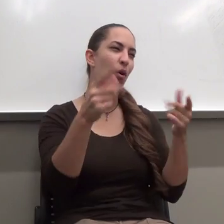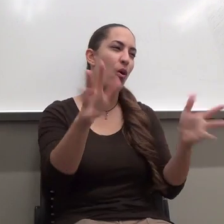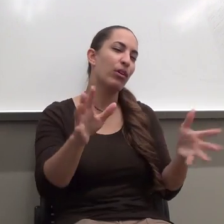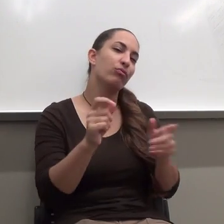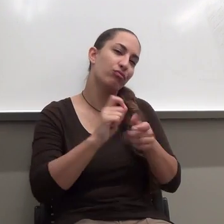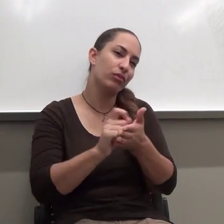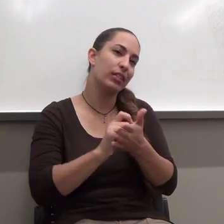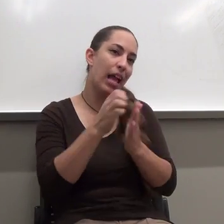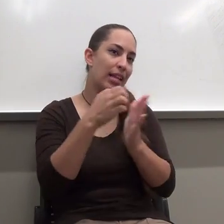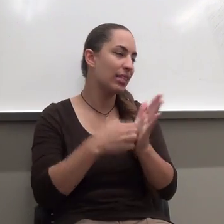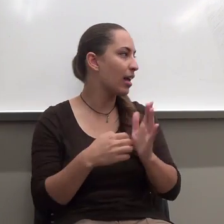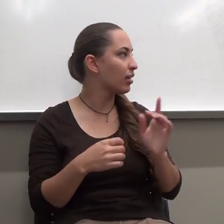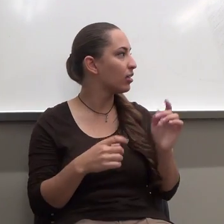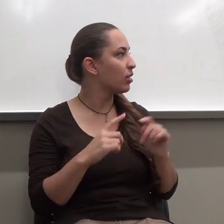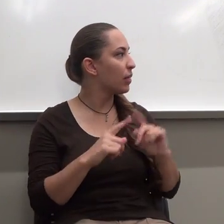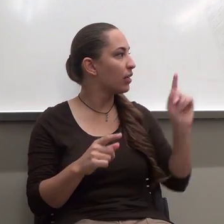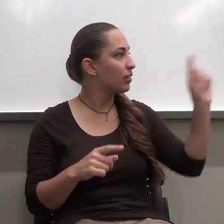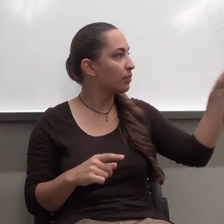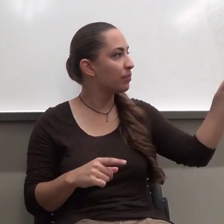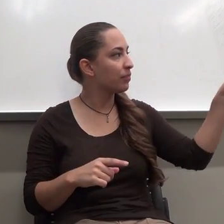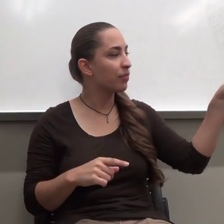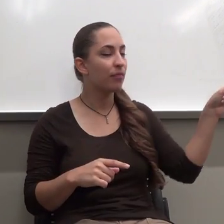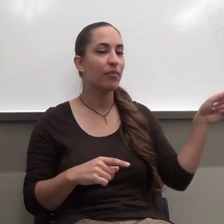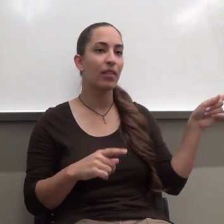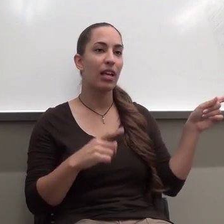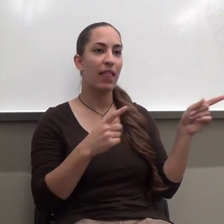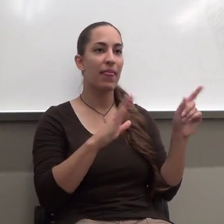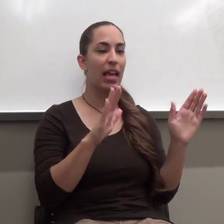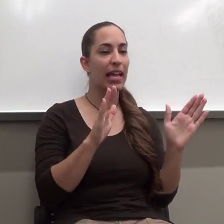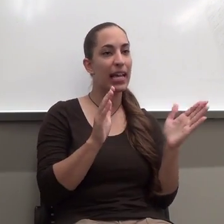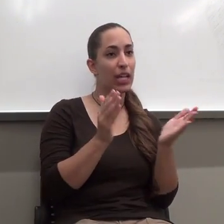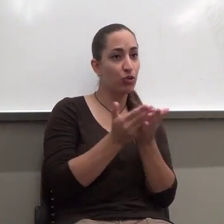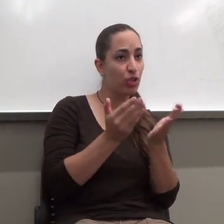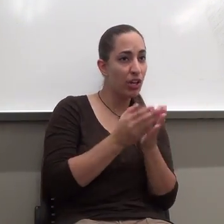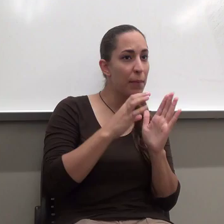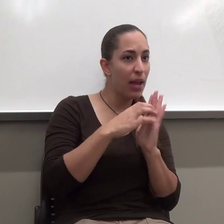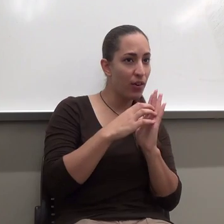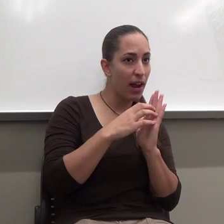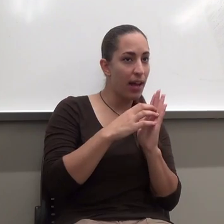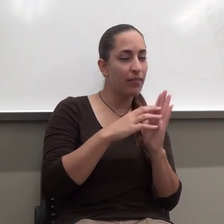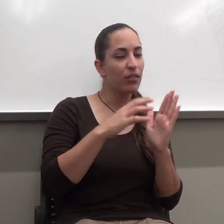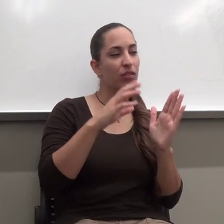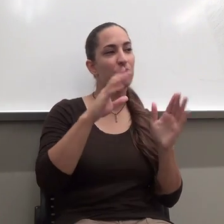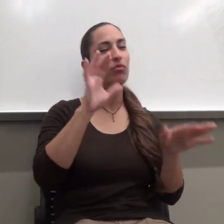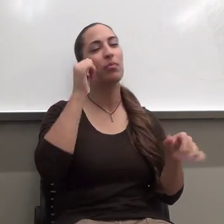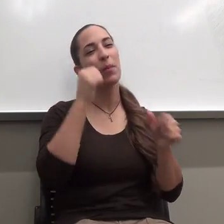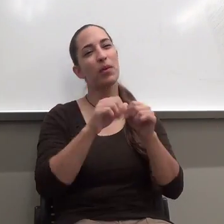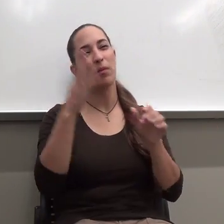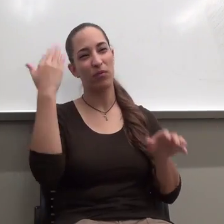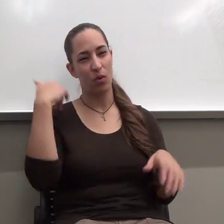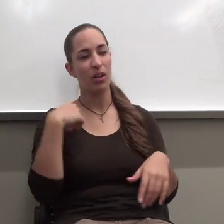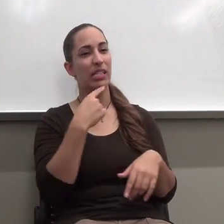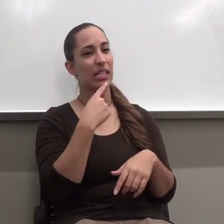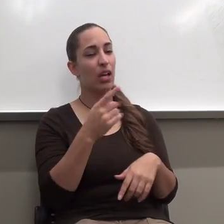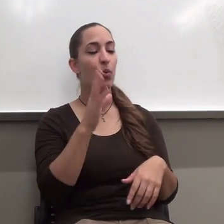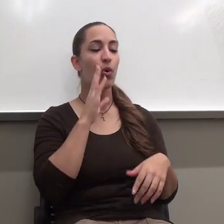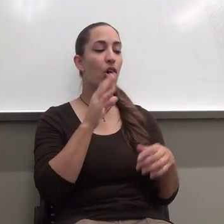this, the introductory paragraph, okay? Because like I said the other day, we're going to move from a topic sentence to a thesis